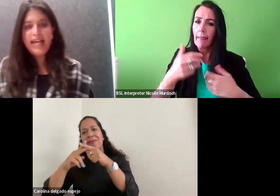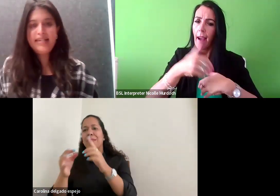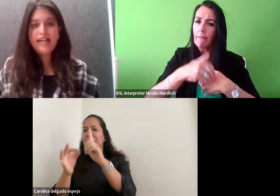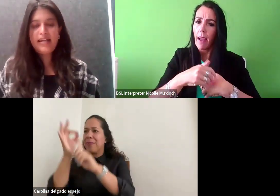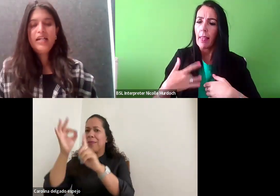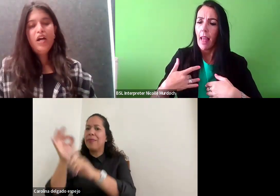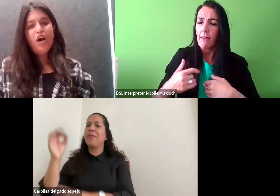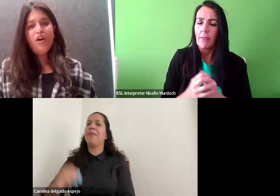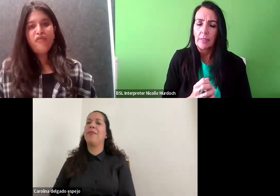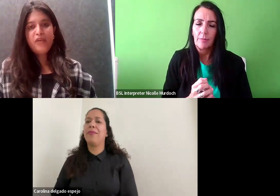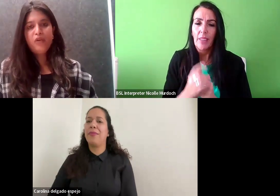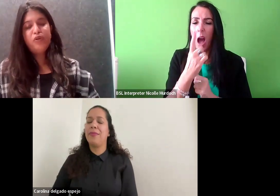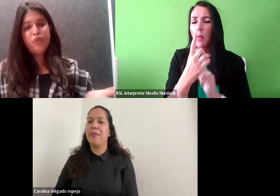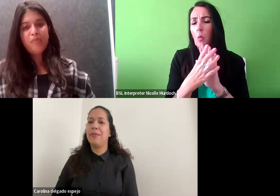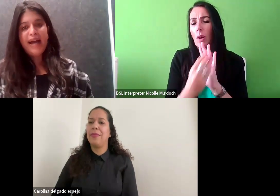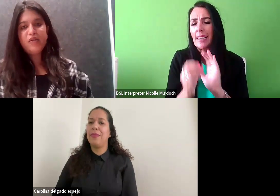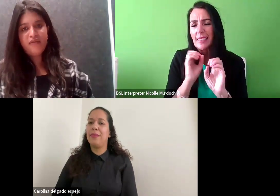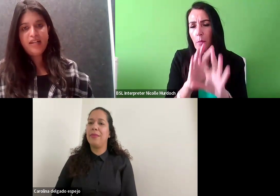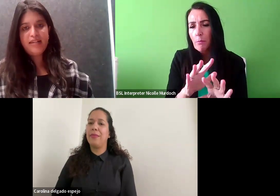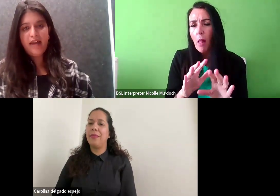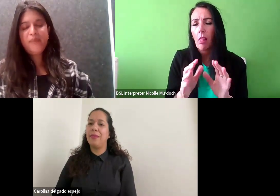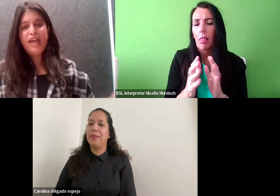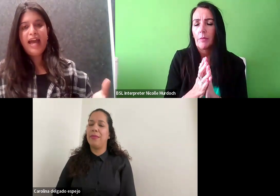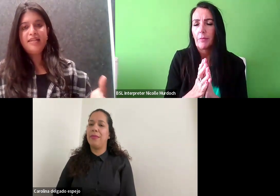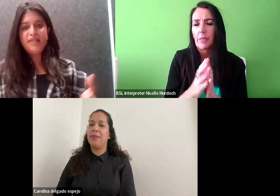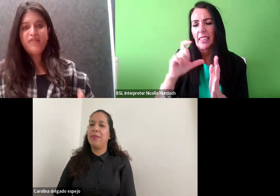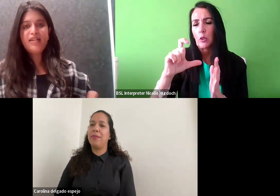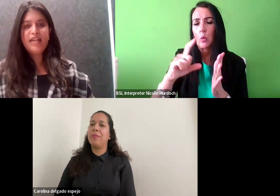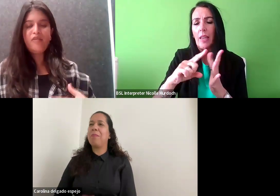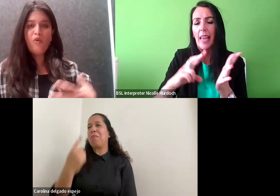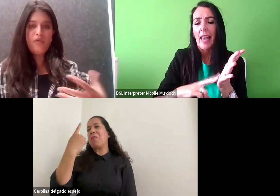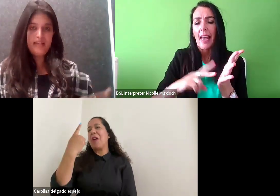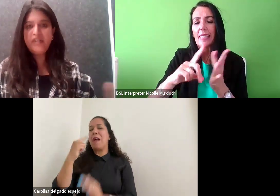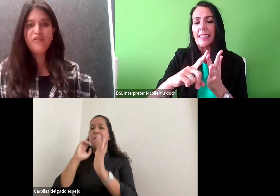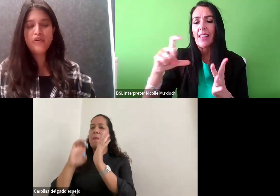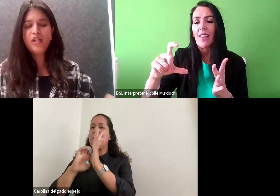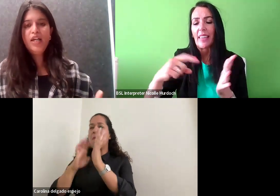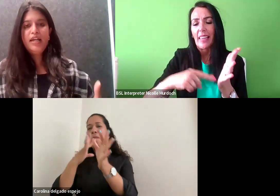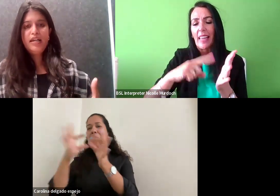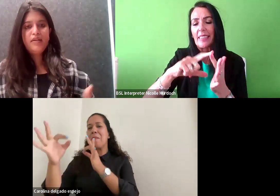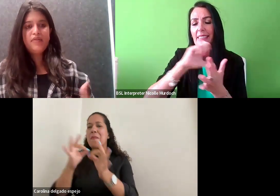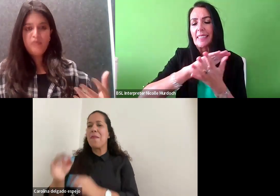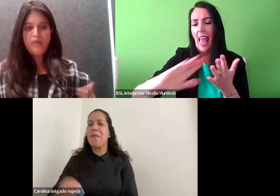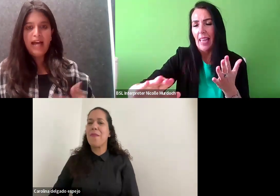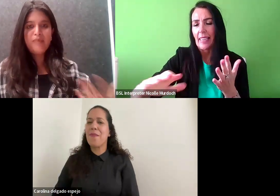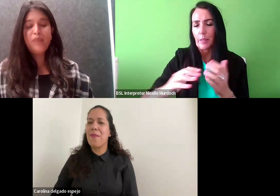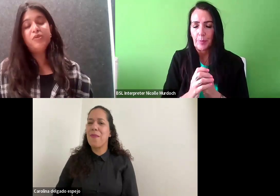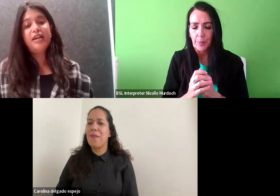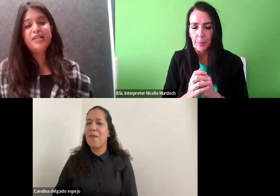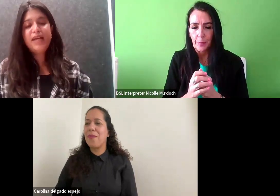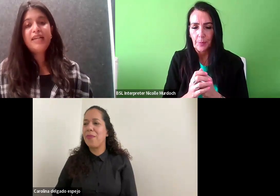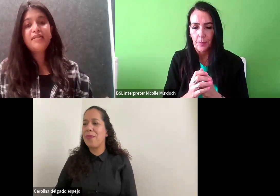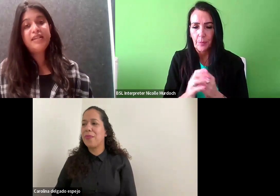you a case study of, looping back to civic tech. And civic tech, or tech for good, is, like